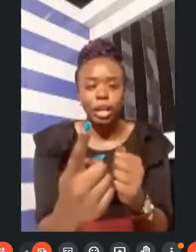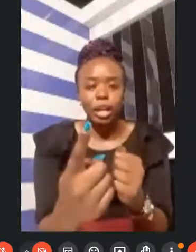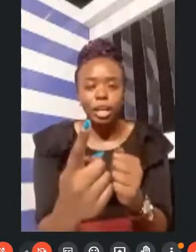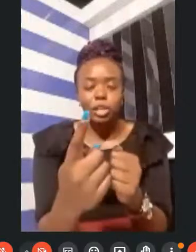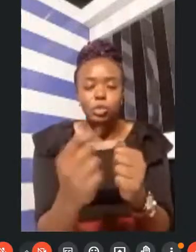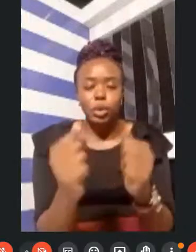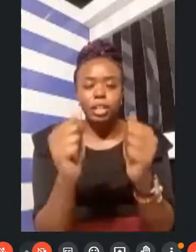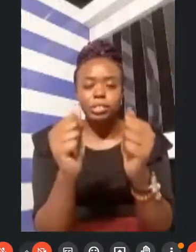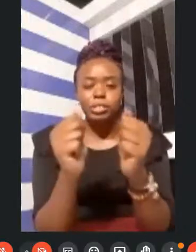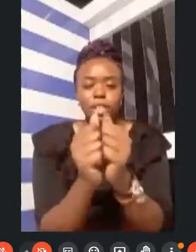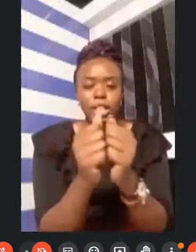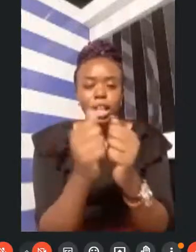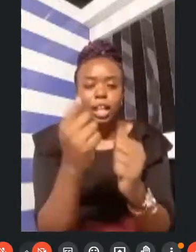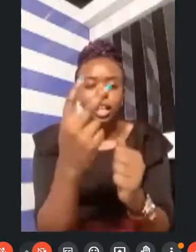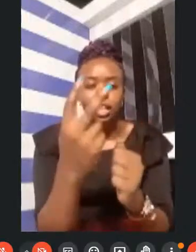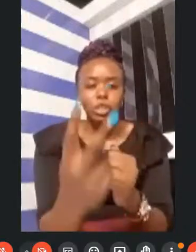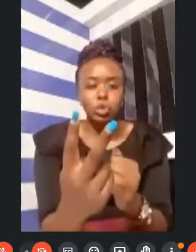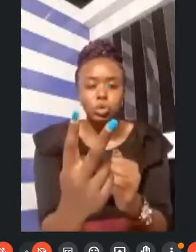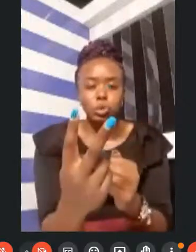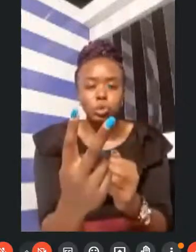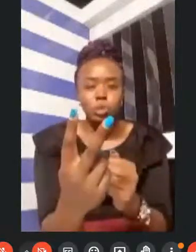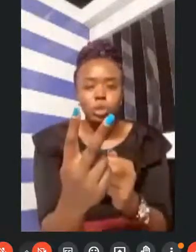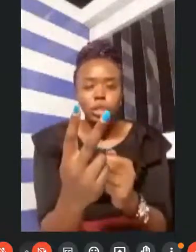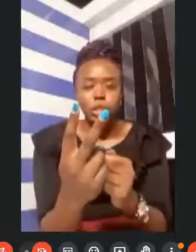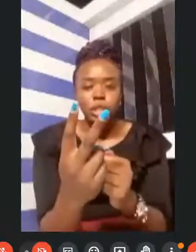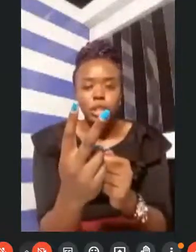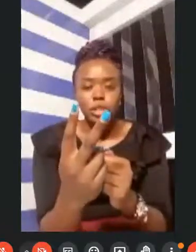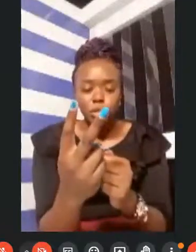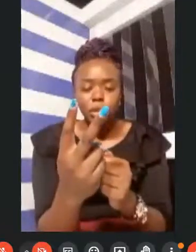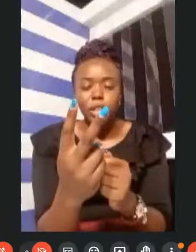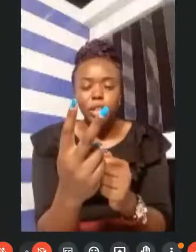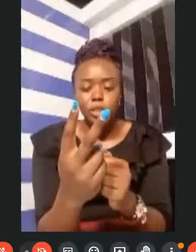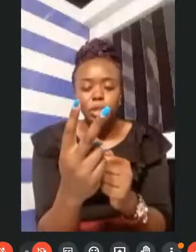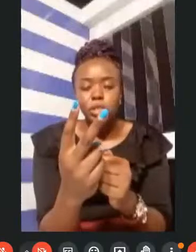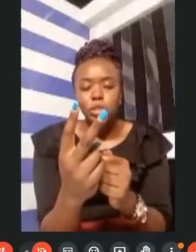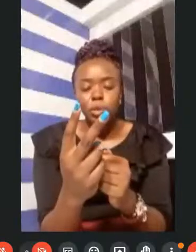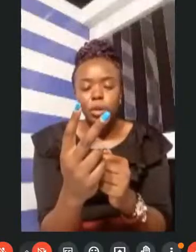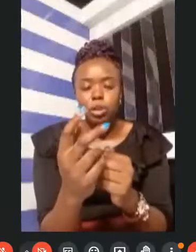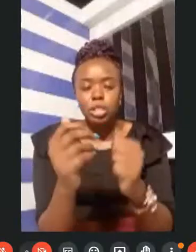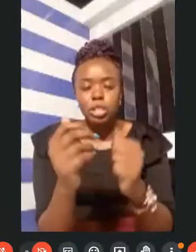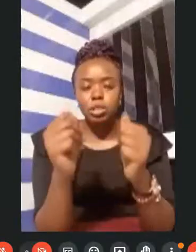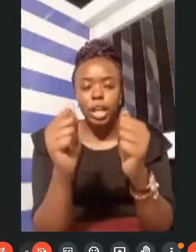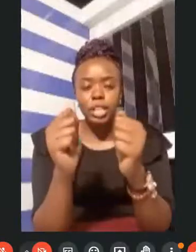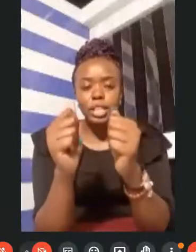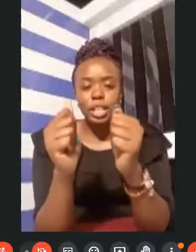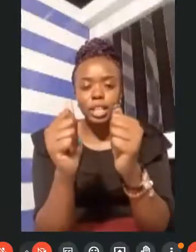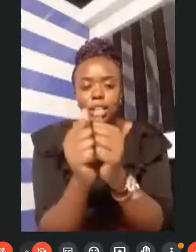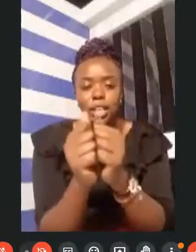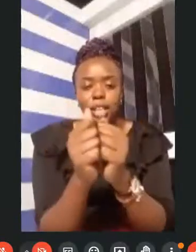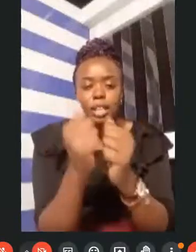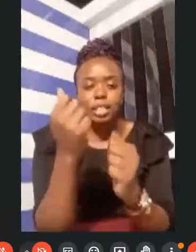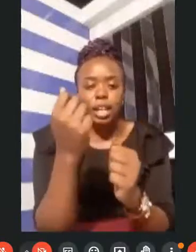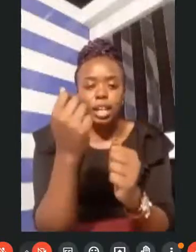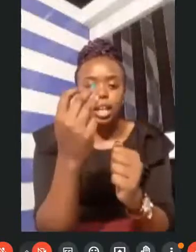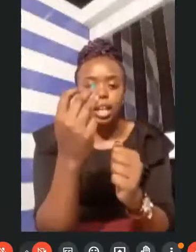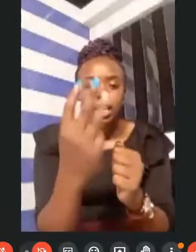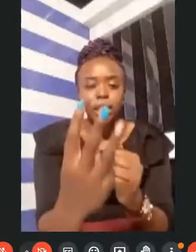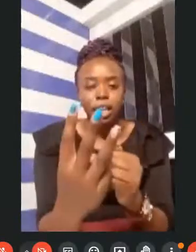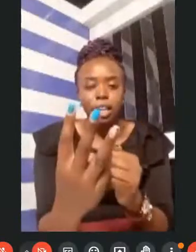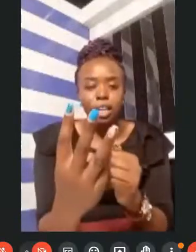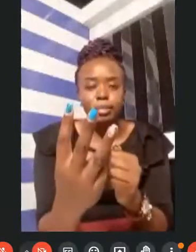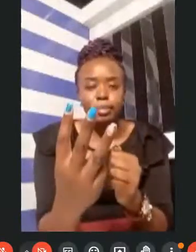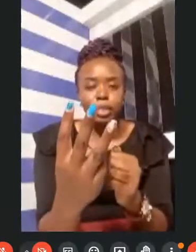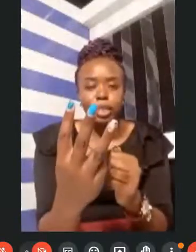and 1. 12, 10 and 2. So forth and so forth. So we continue 13, 10